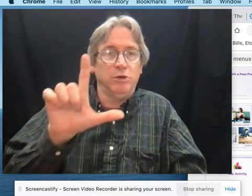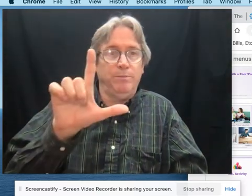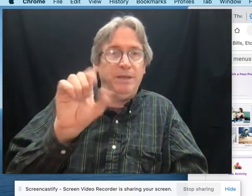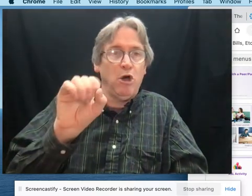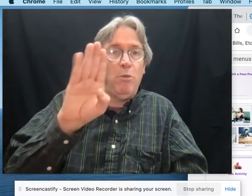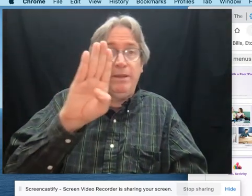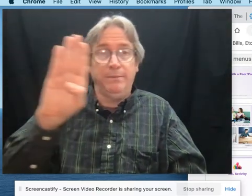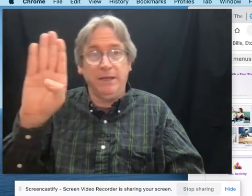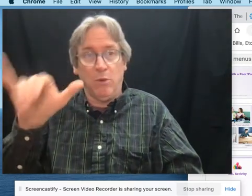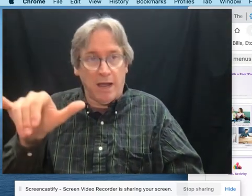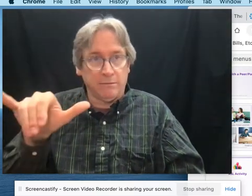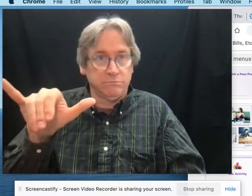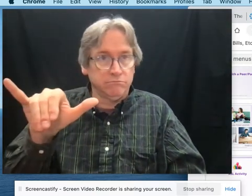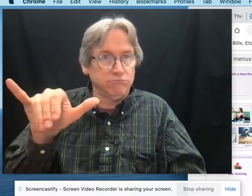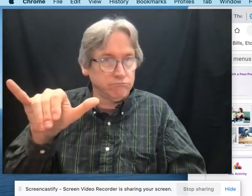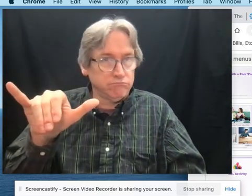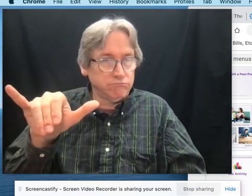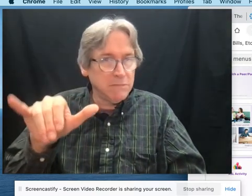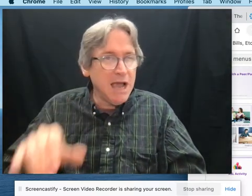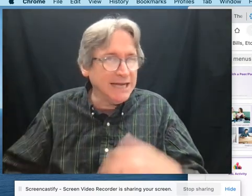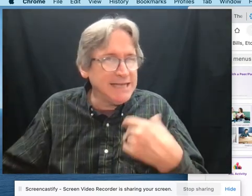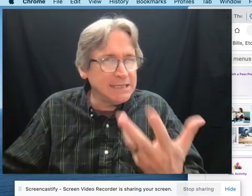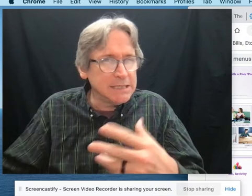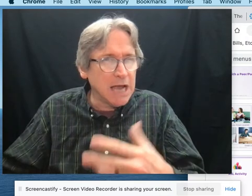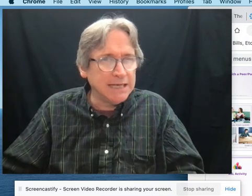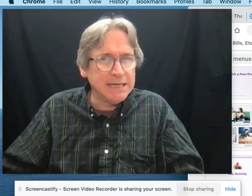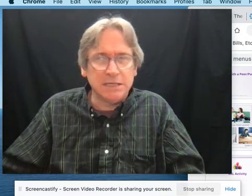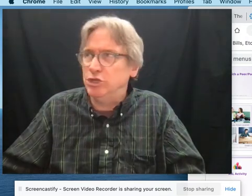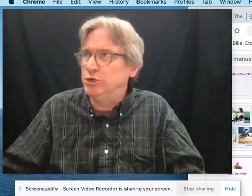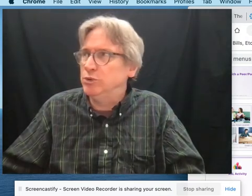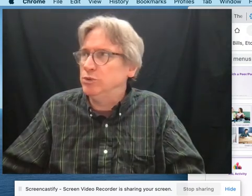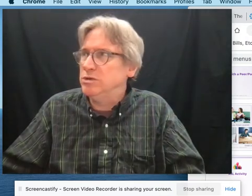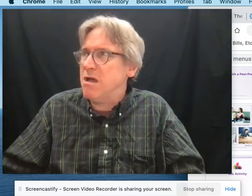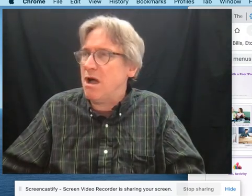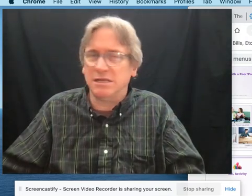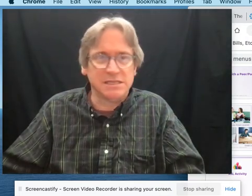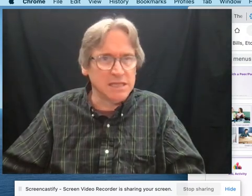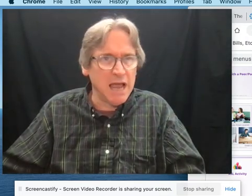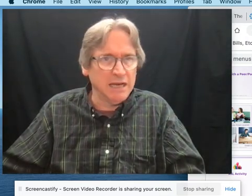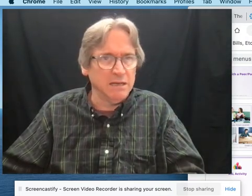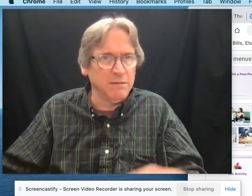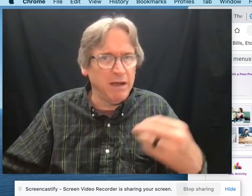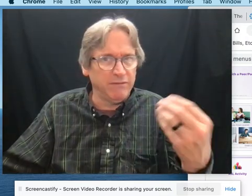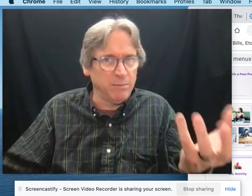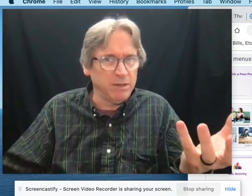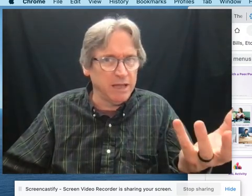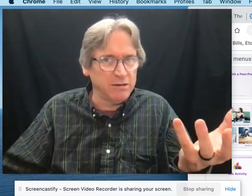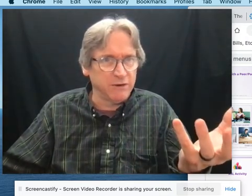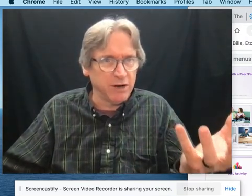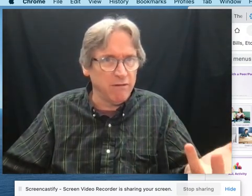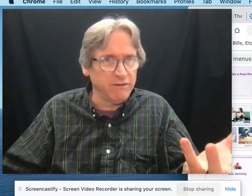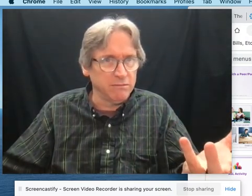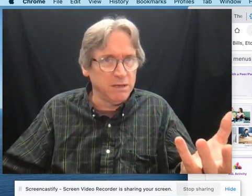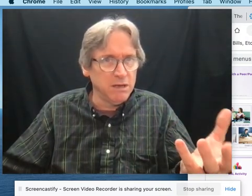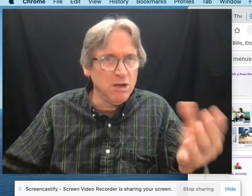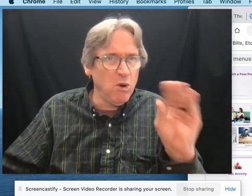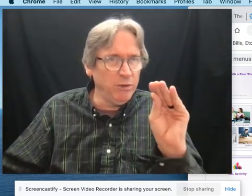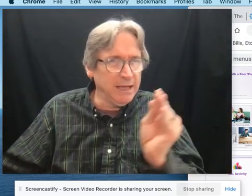uh so b-o-b-b-y i tend to i tend to not slide my double letters very